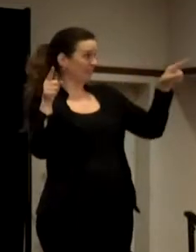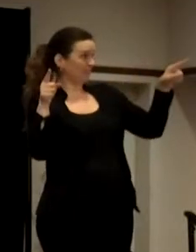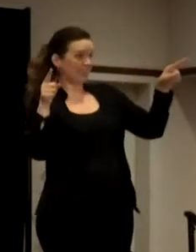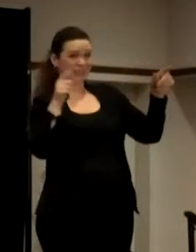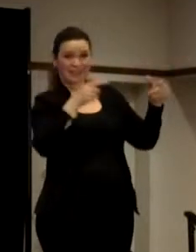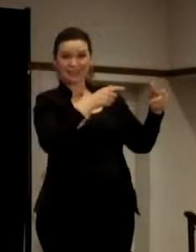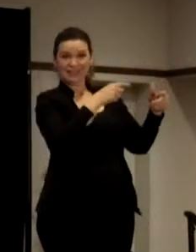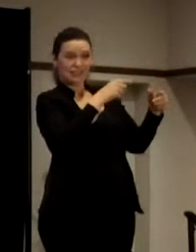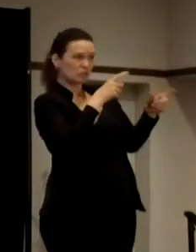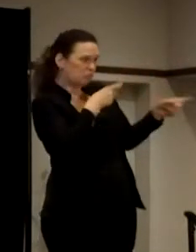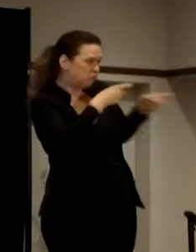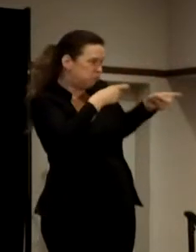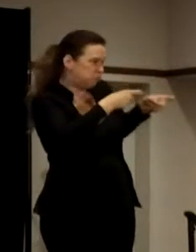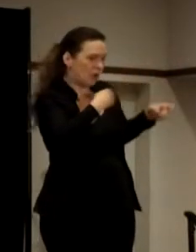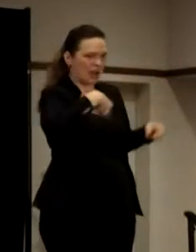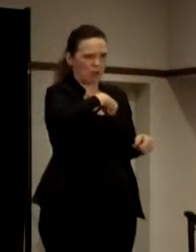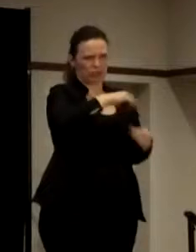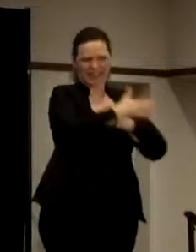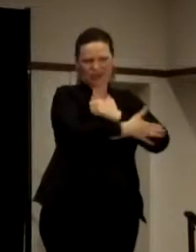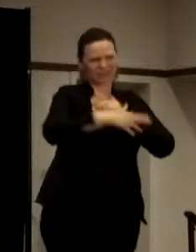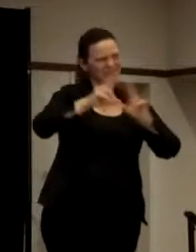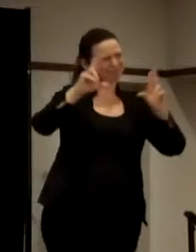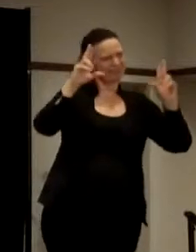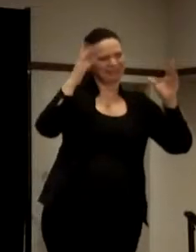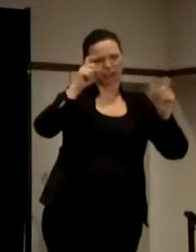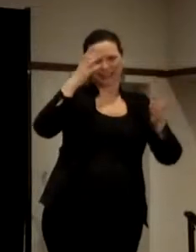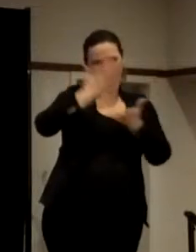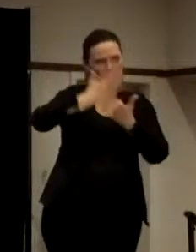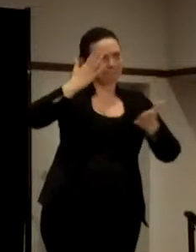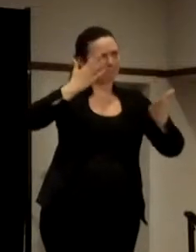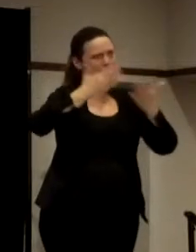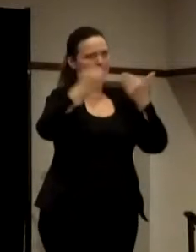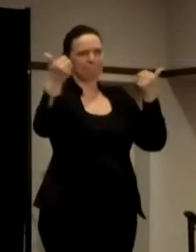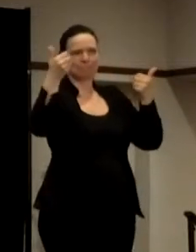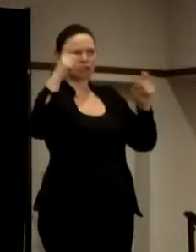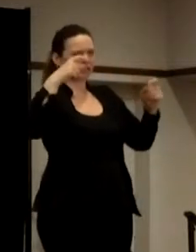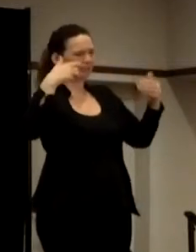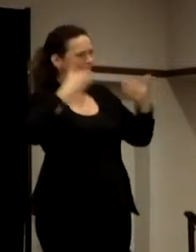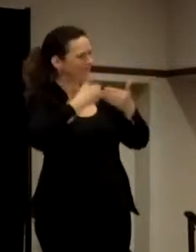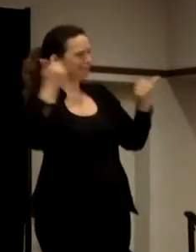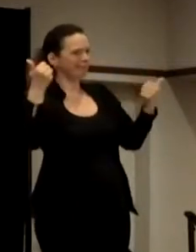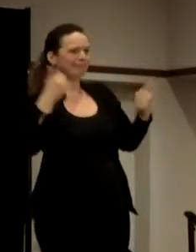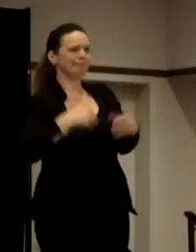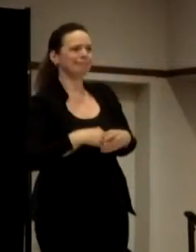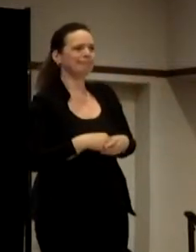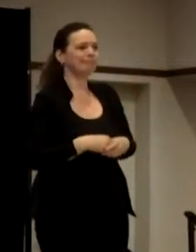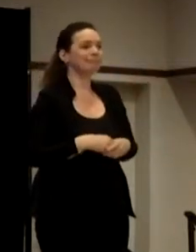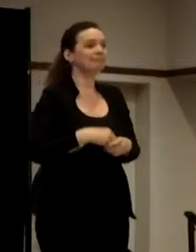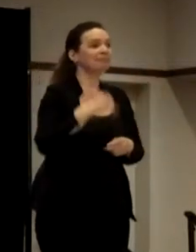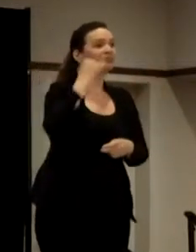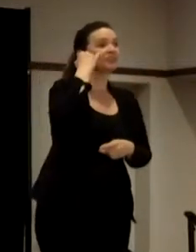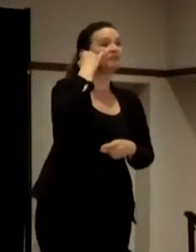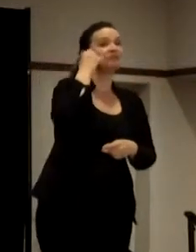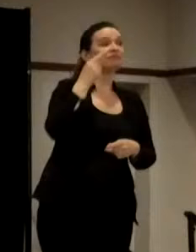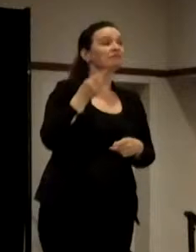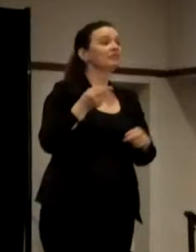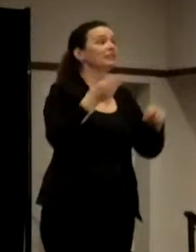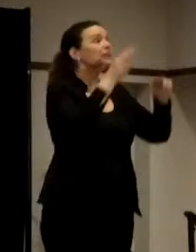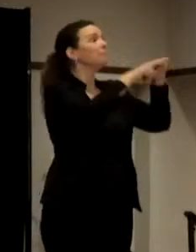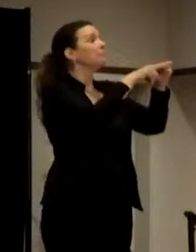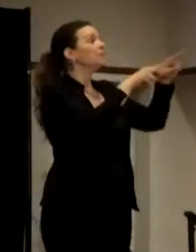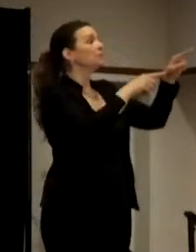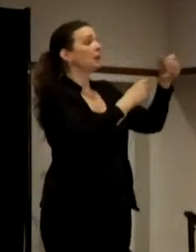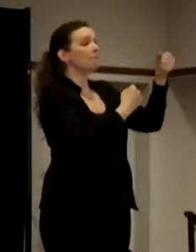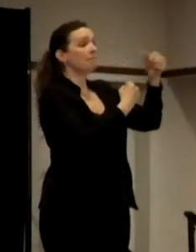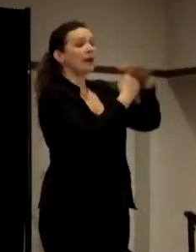increase it, I'm happy. But again, why am I focused in? Why do I have to go to a state government for a